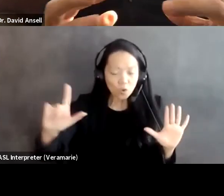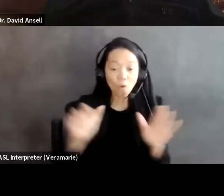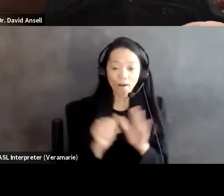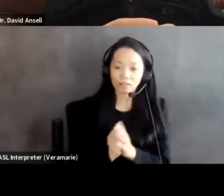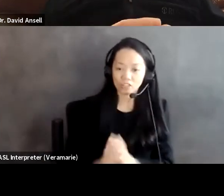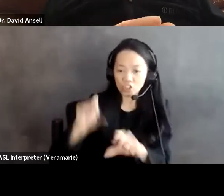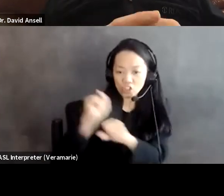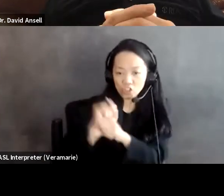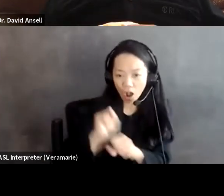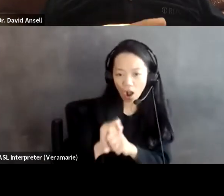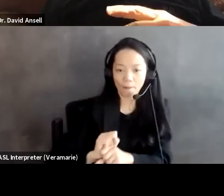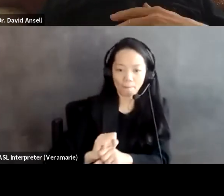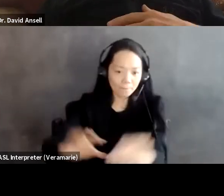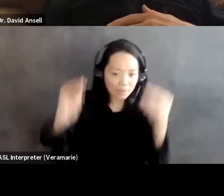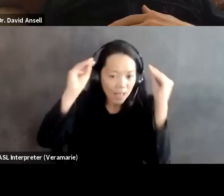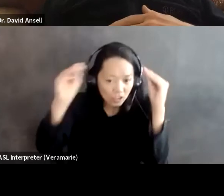education, etc.